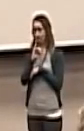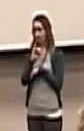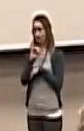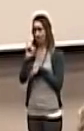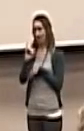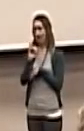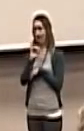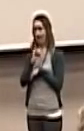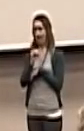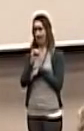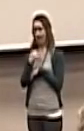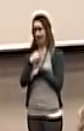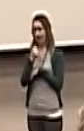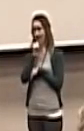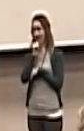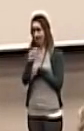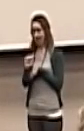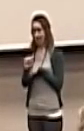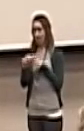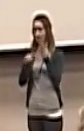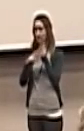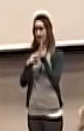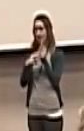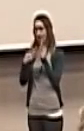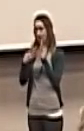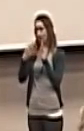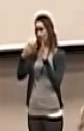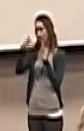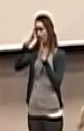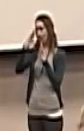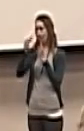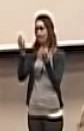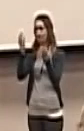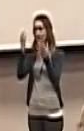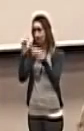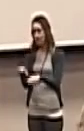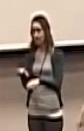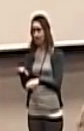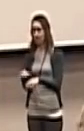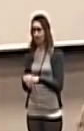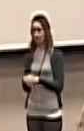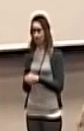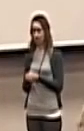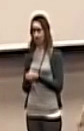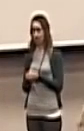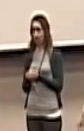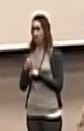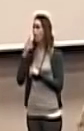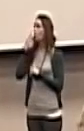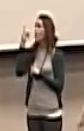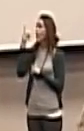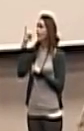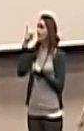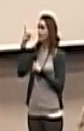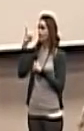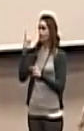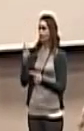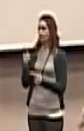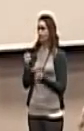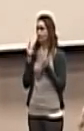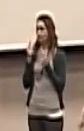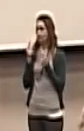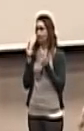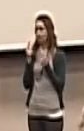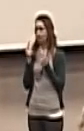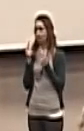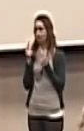refers to God, the God of covenant, the one who existed, who